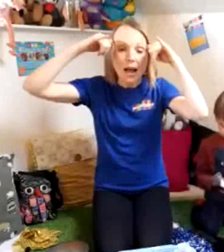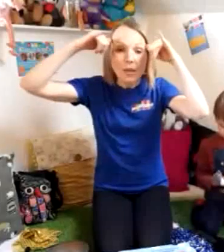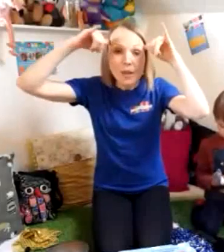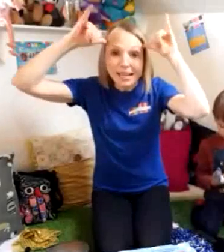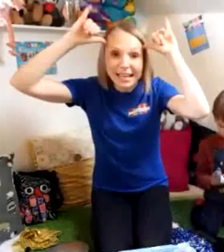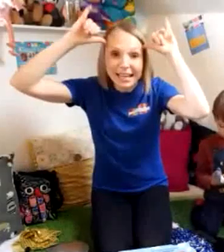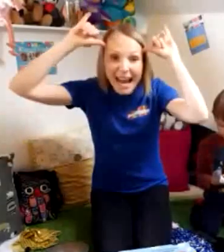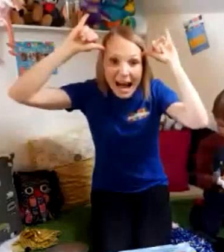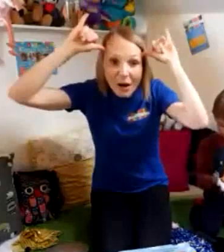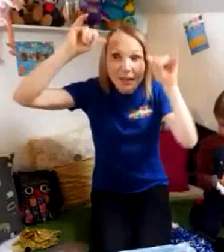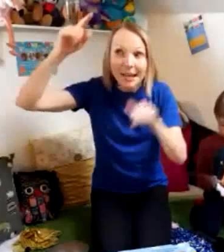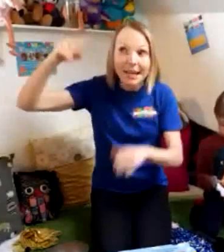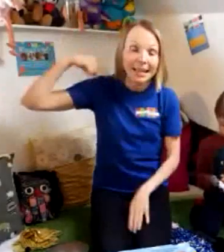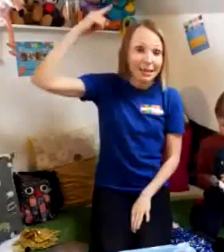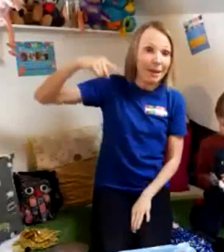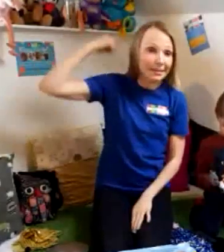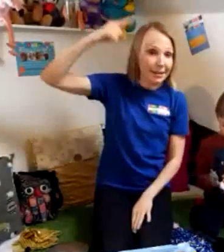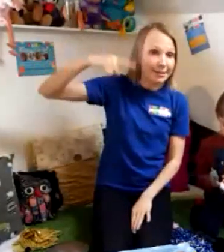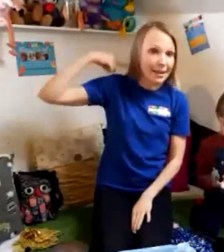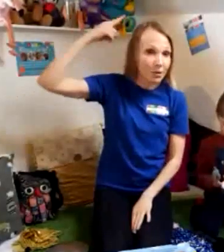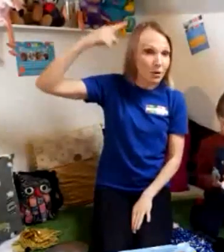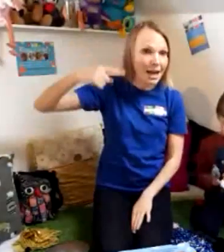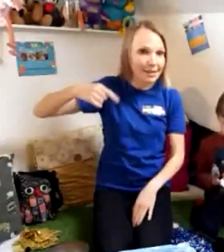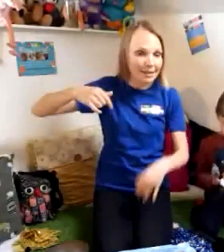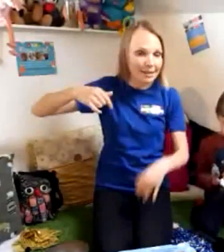The cow, he makes a sound like this.